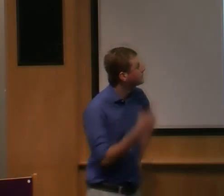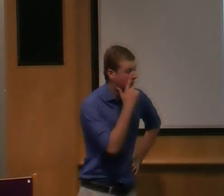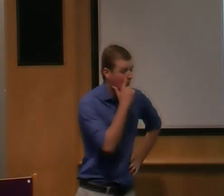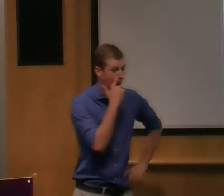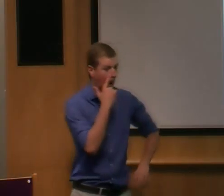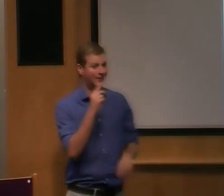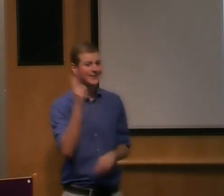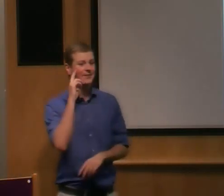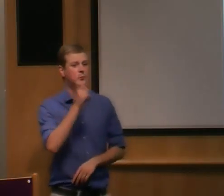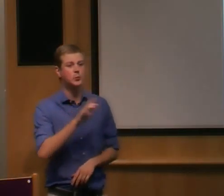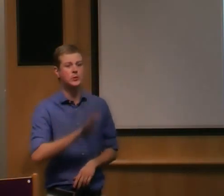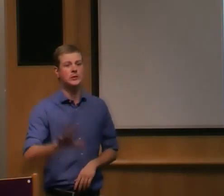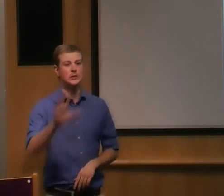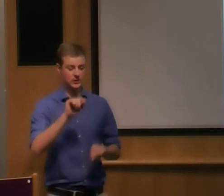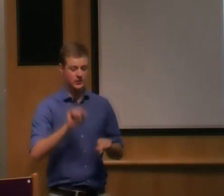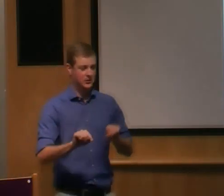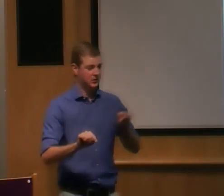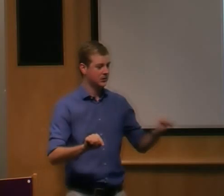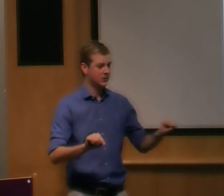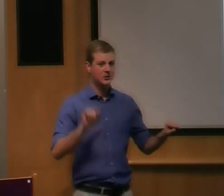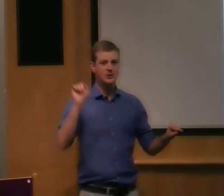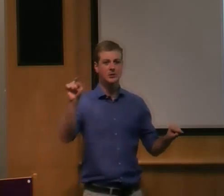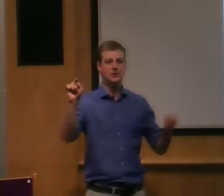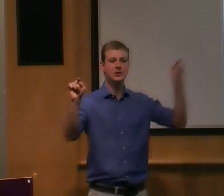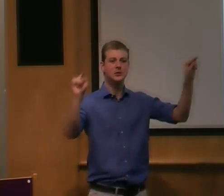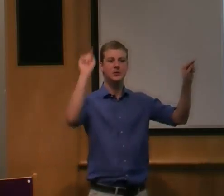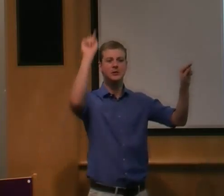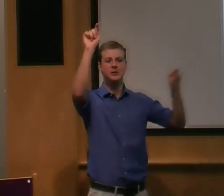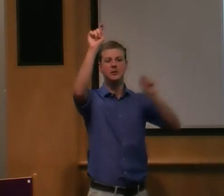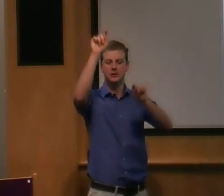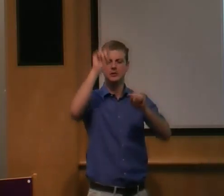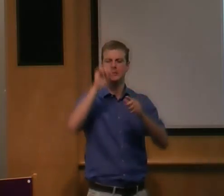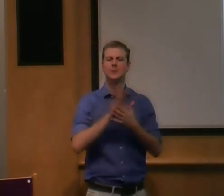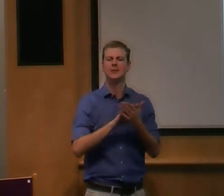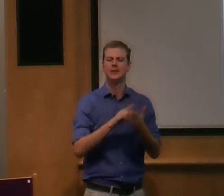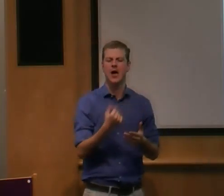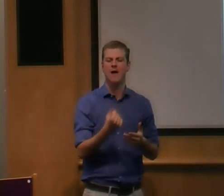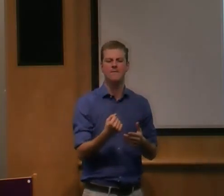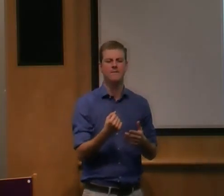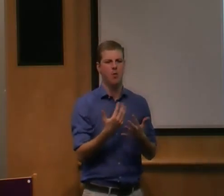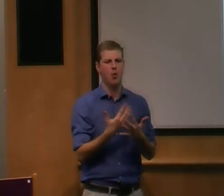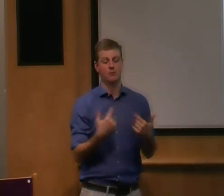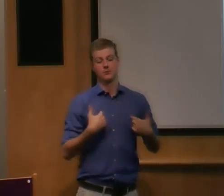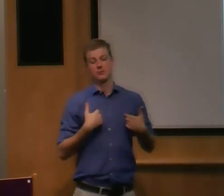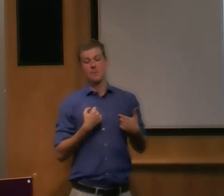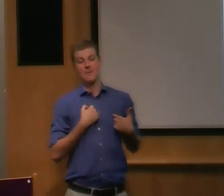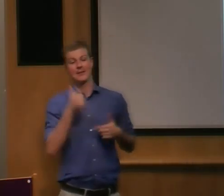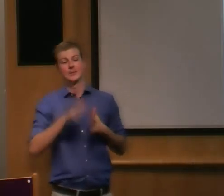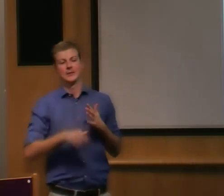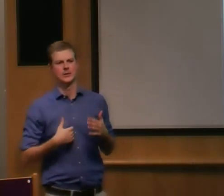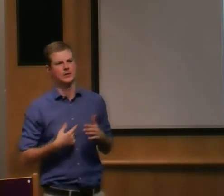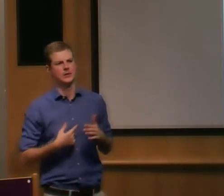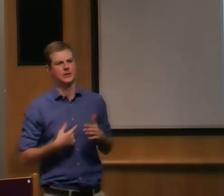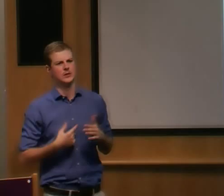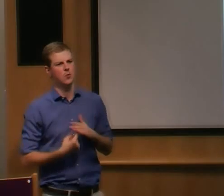someone with a limited amount of training, if any at all. But also, deaf students are fragmented throughout the United Kingdom,